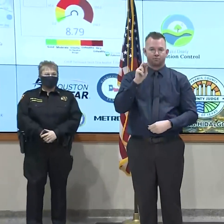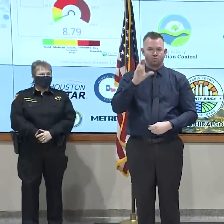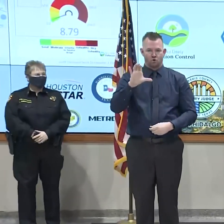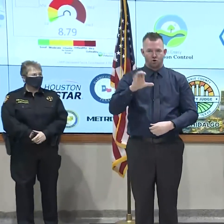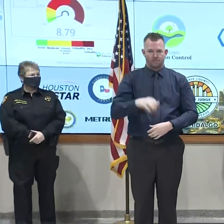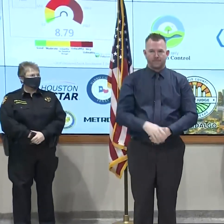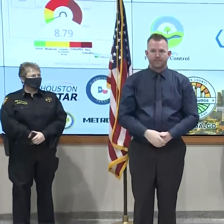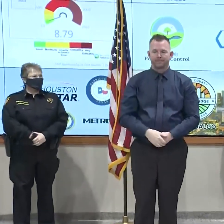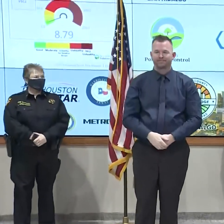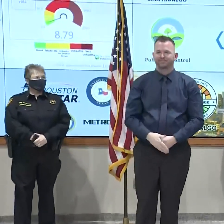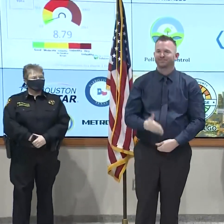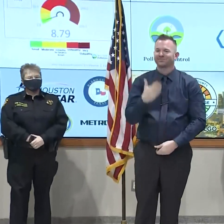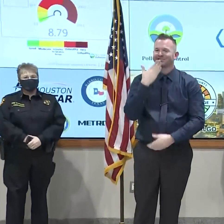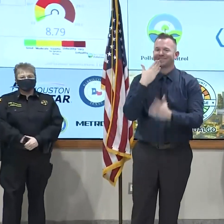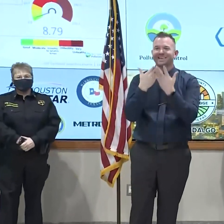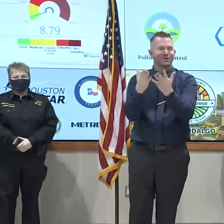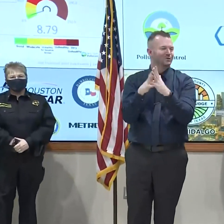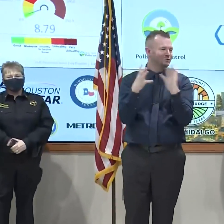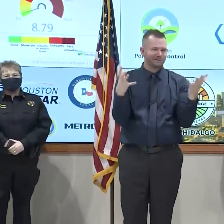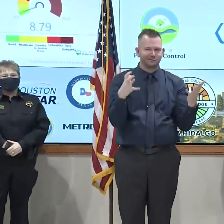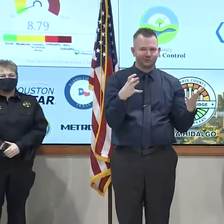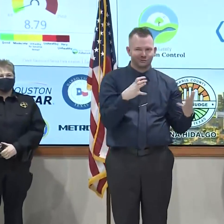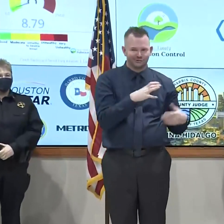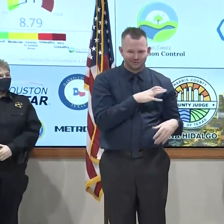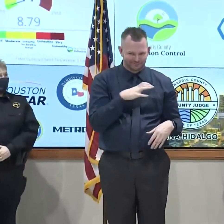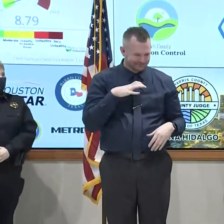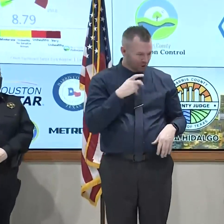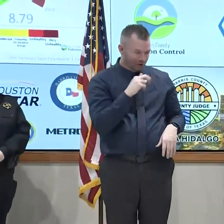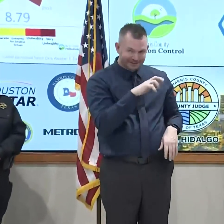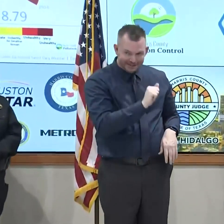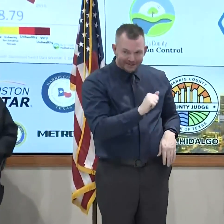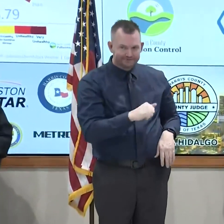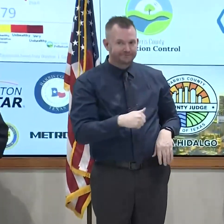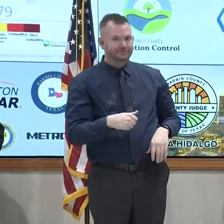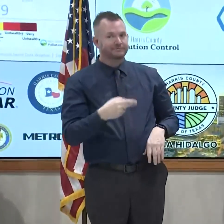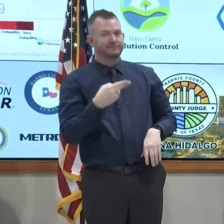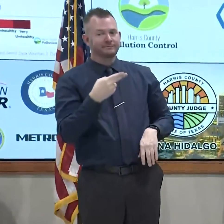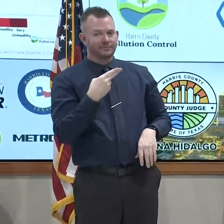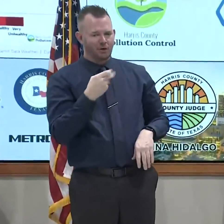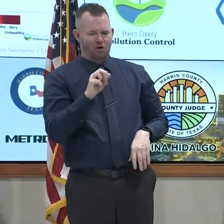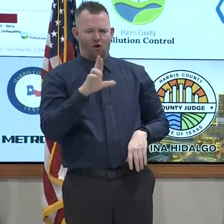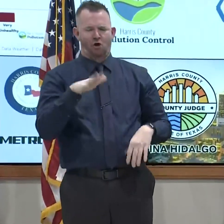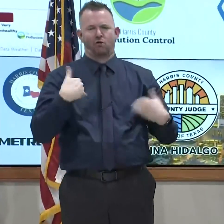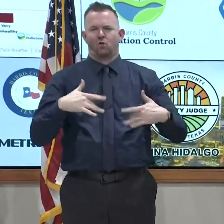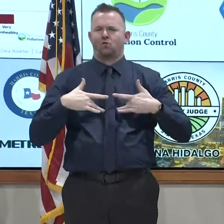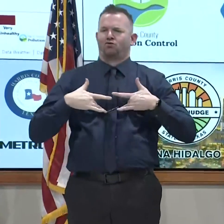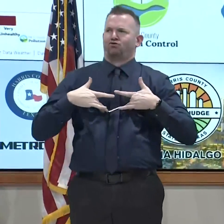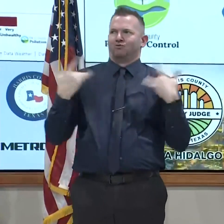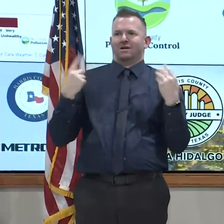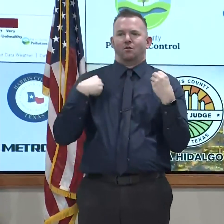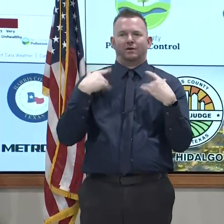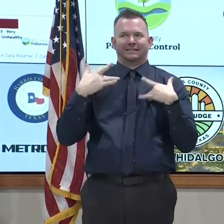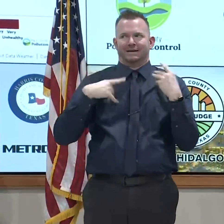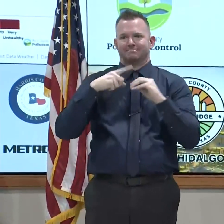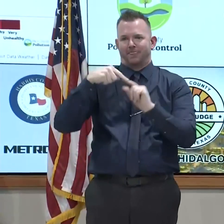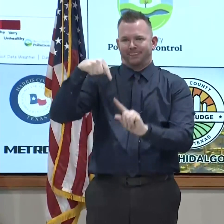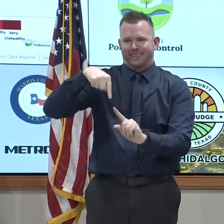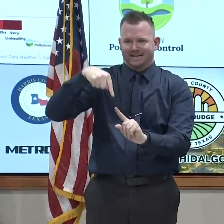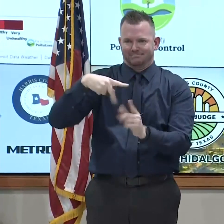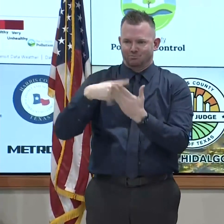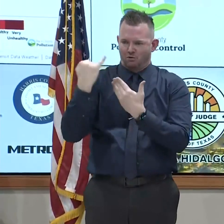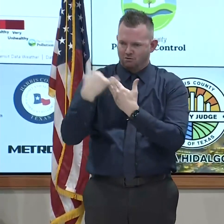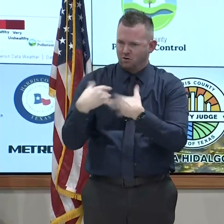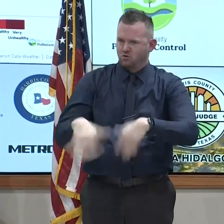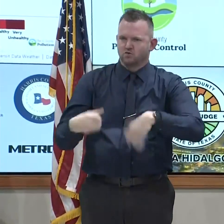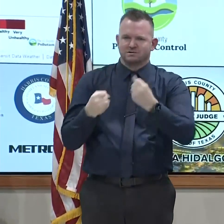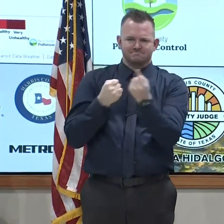Oh, thank you very much, Commissioner Garcia, and thank you all. HARC is certainly very excited about this project and very excited to support Harris County Pollution Control